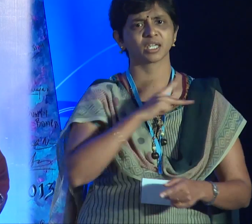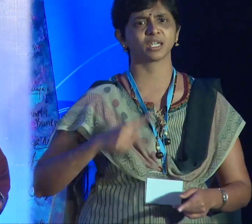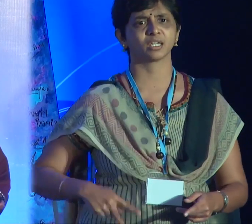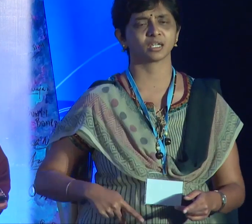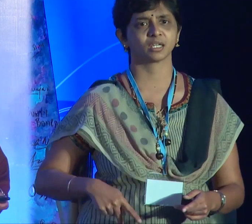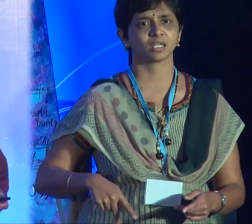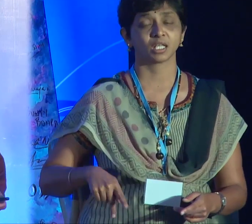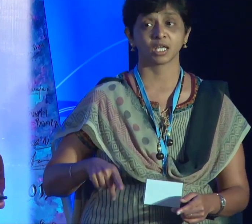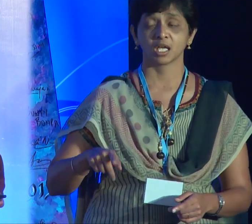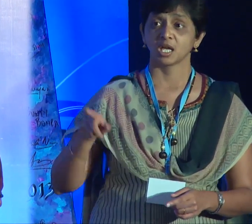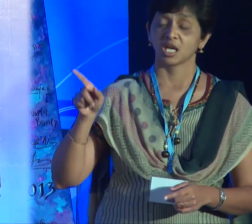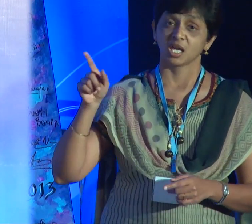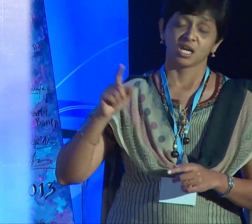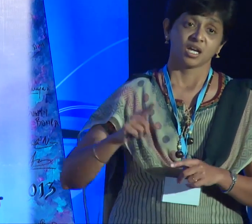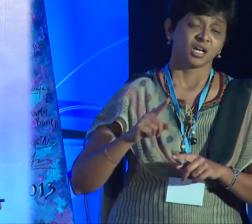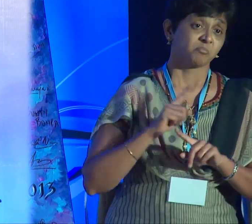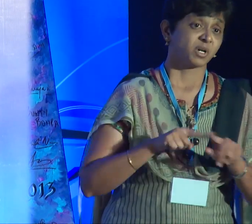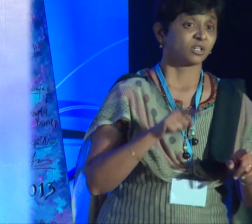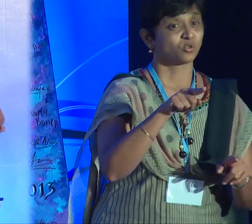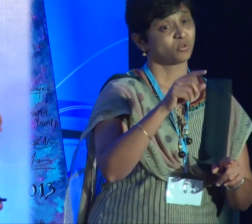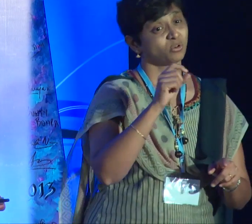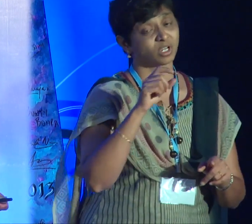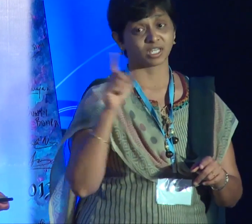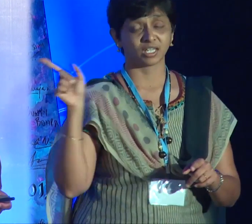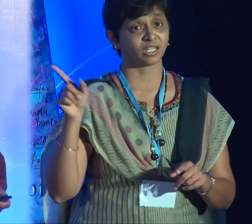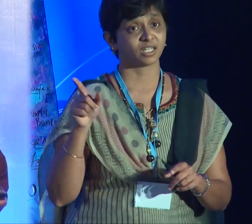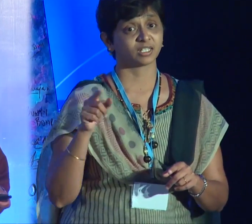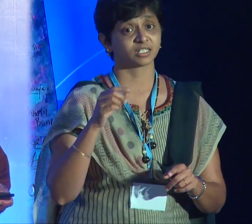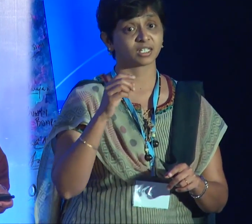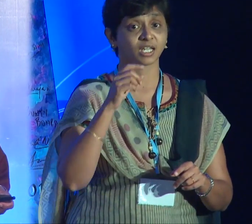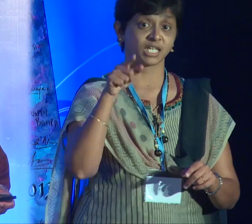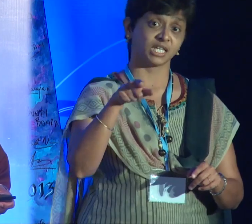father of the Kauravas. But that's in hindsight, no?